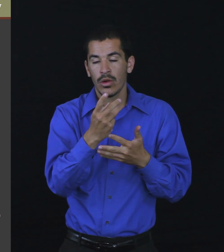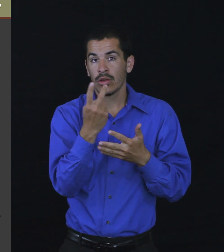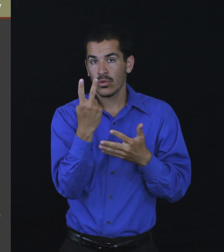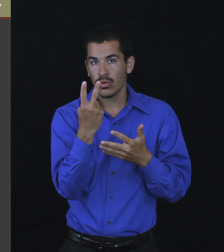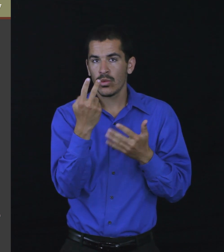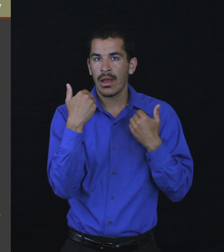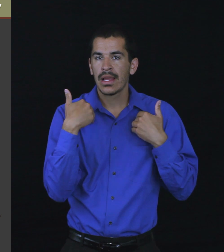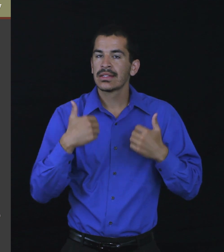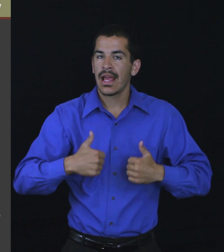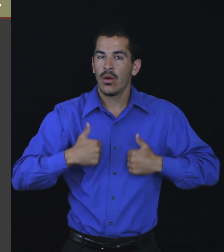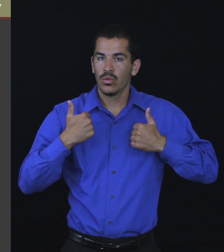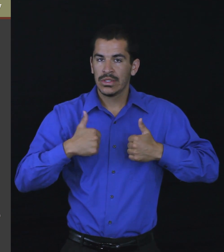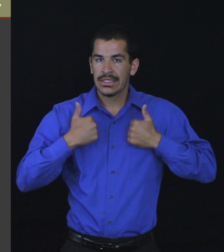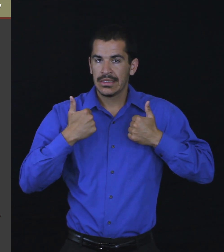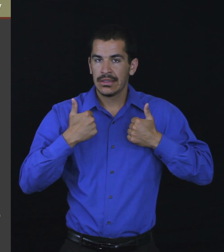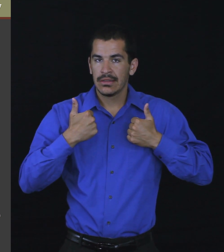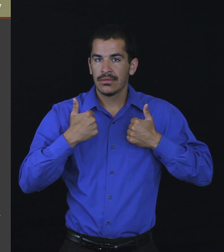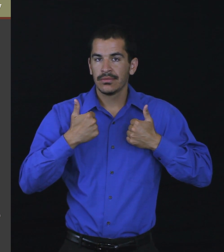housing.